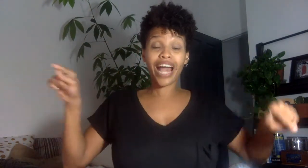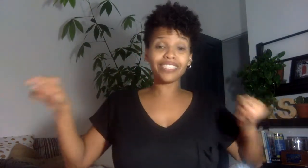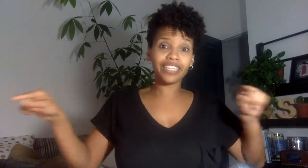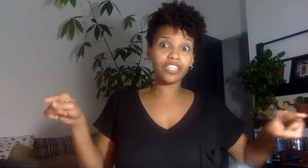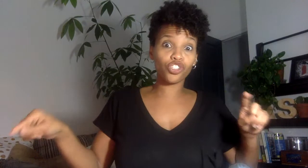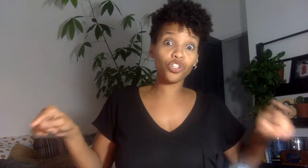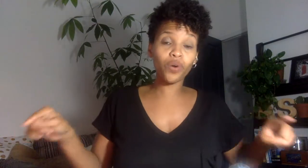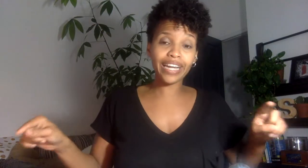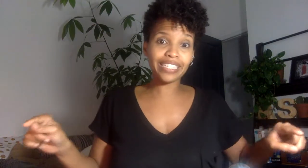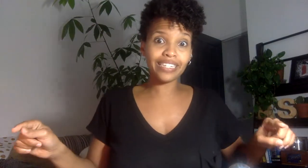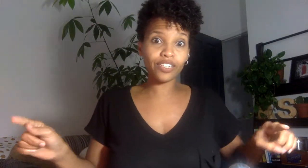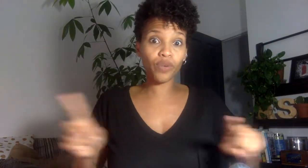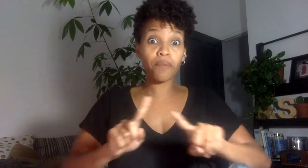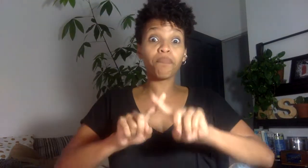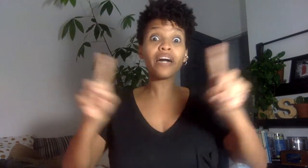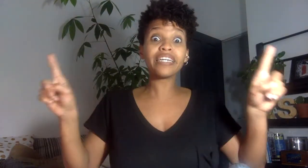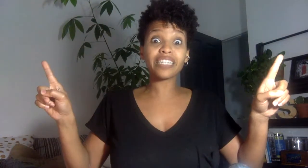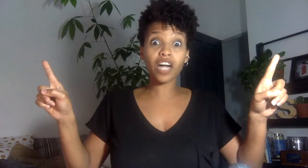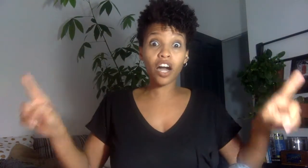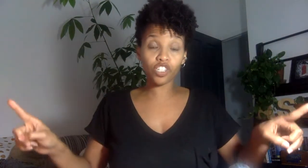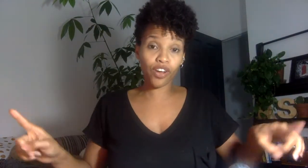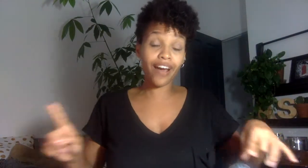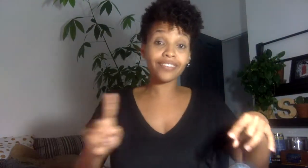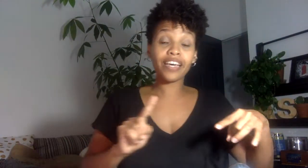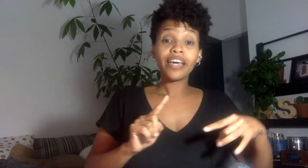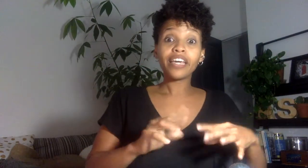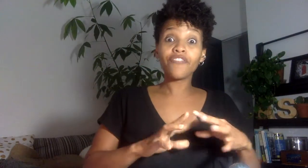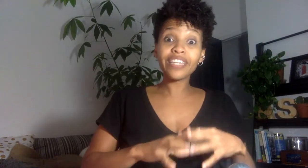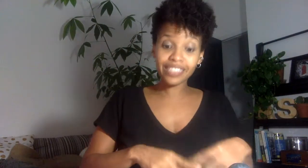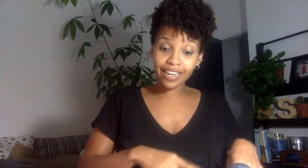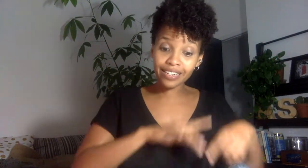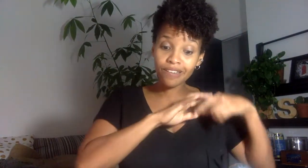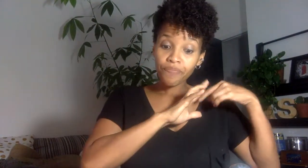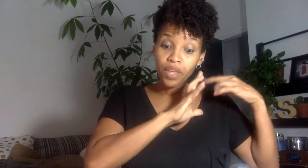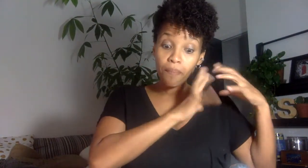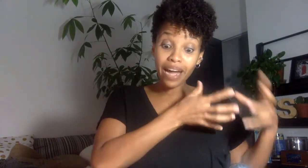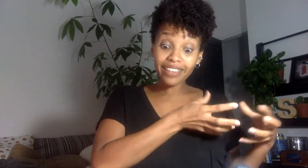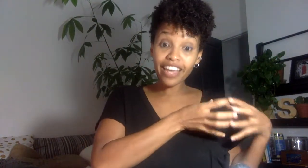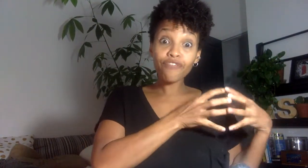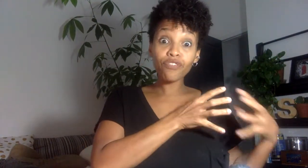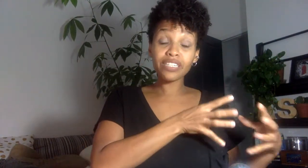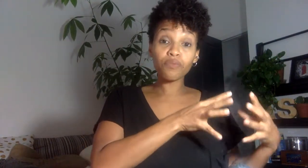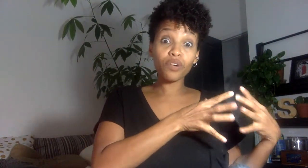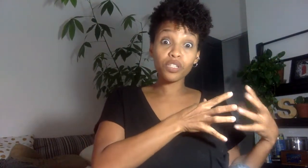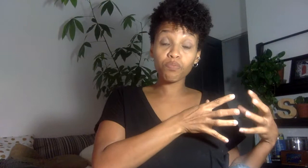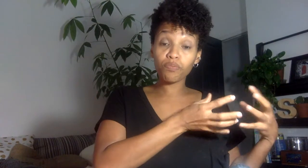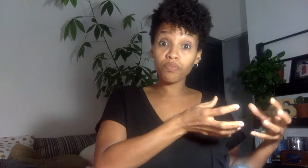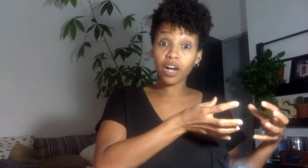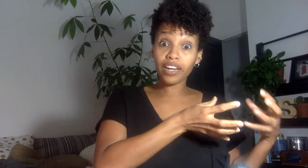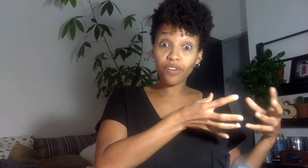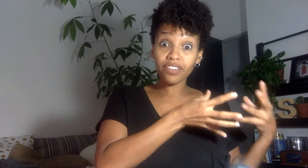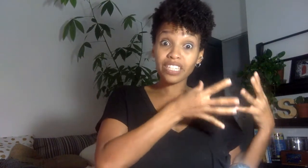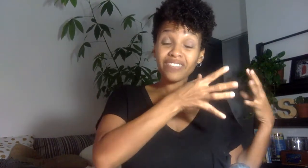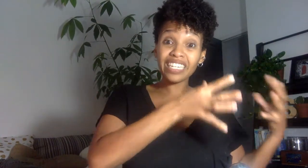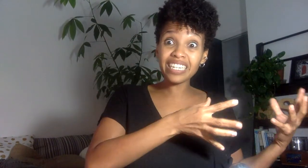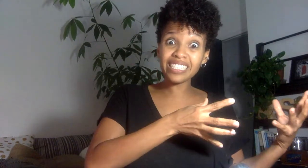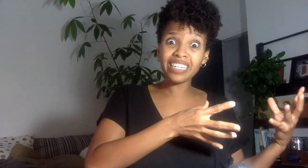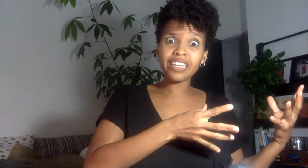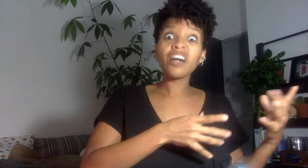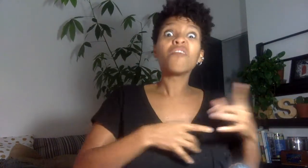contrasting these two ideas, right? But is a contrast. If he said, my life was relatively easy, but